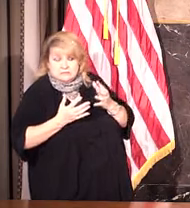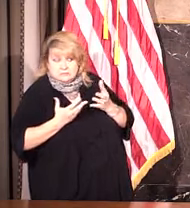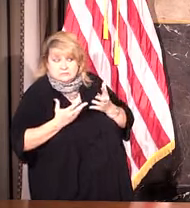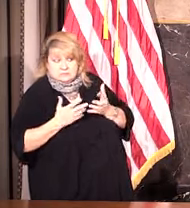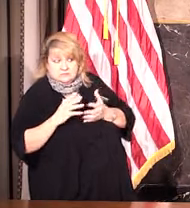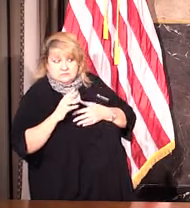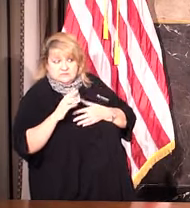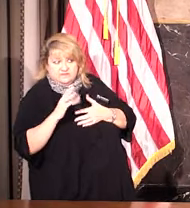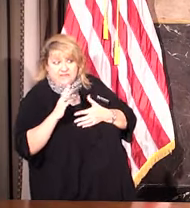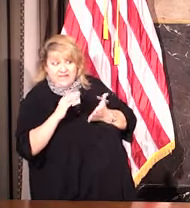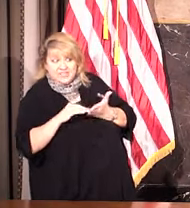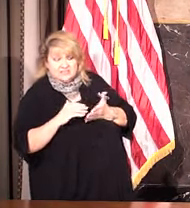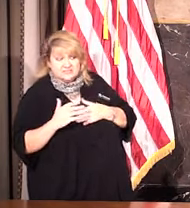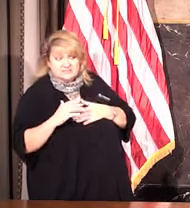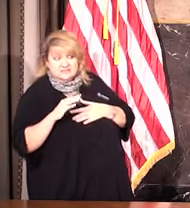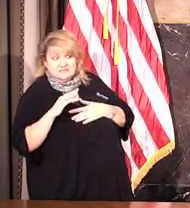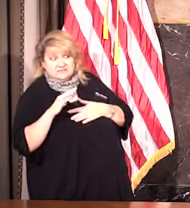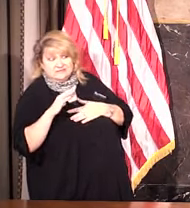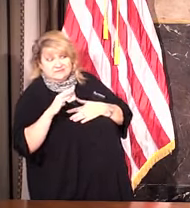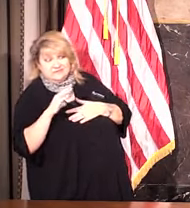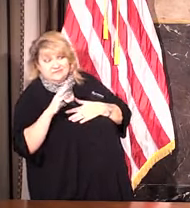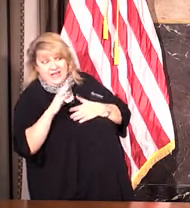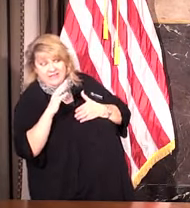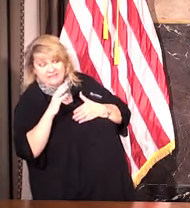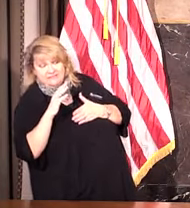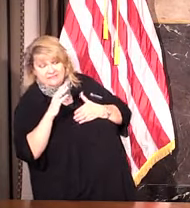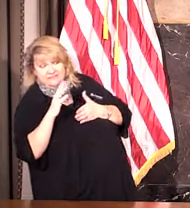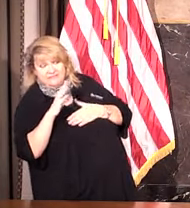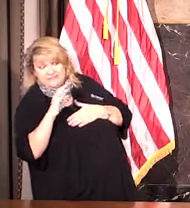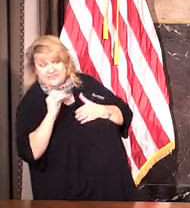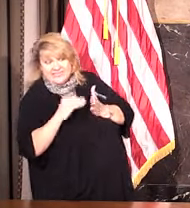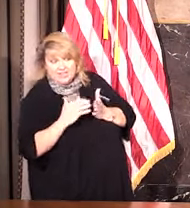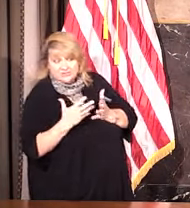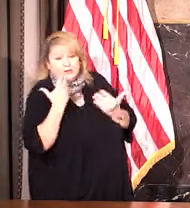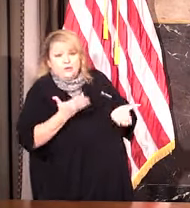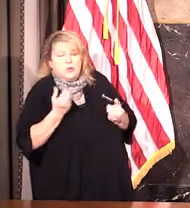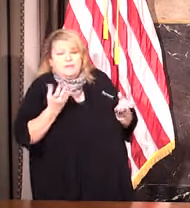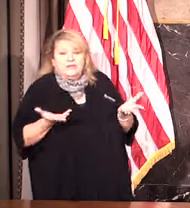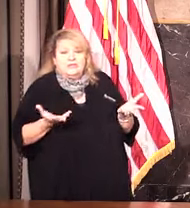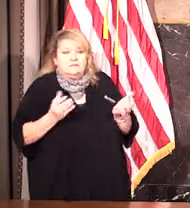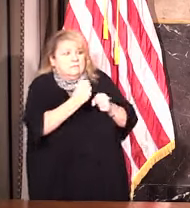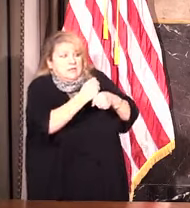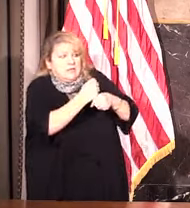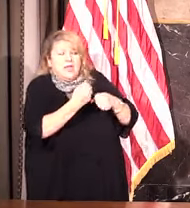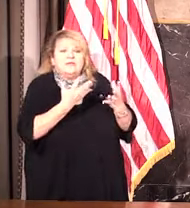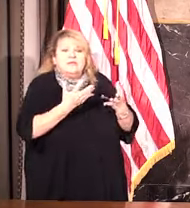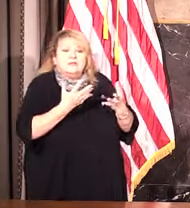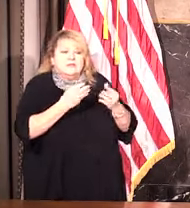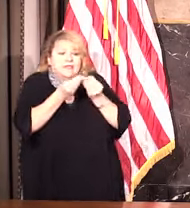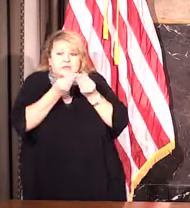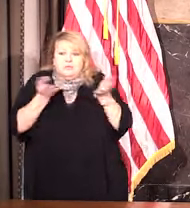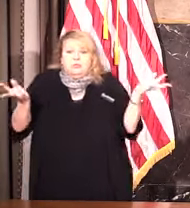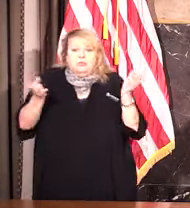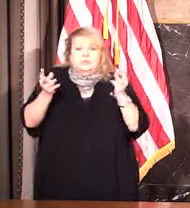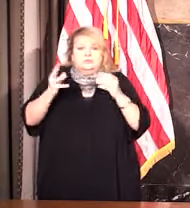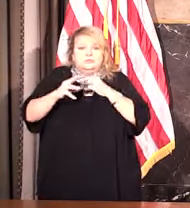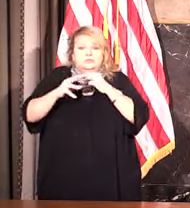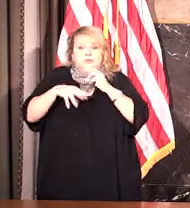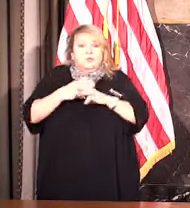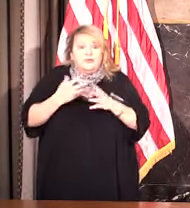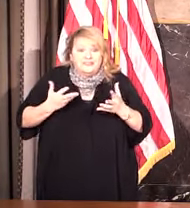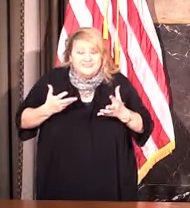what we do know is going to take a number of months in order to get to the general population and to have enough people vaccinated that it makes